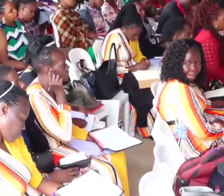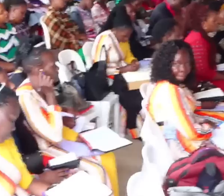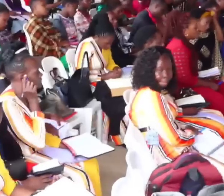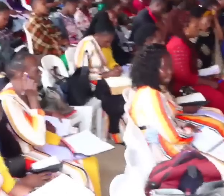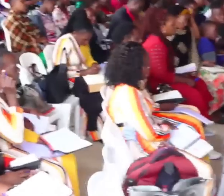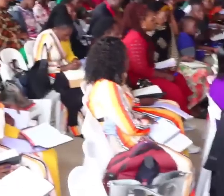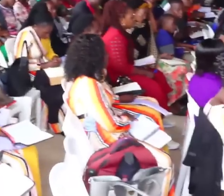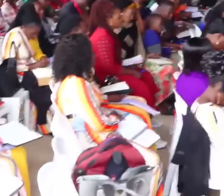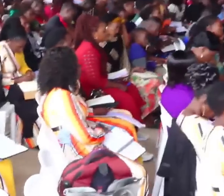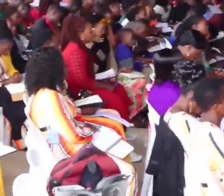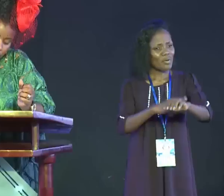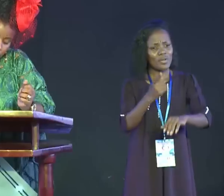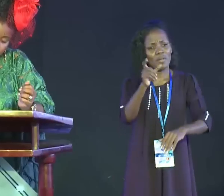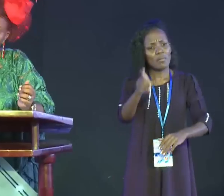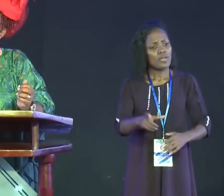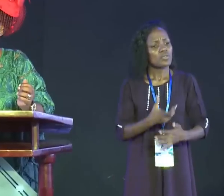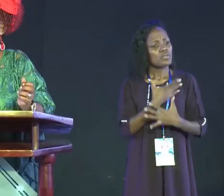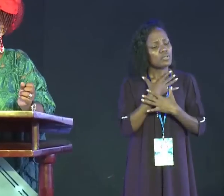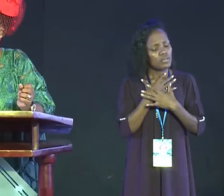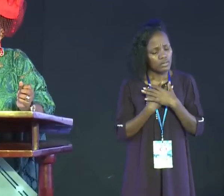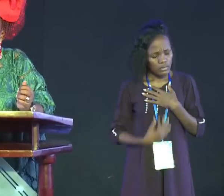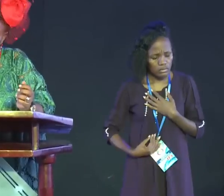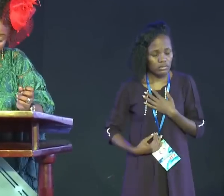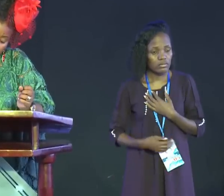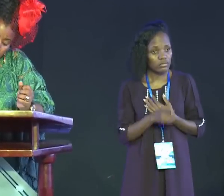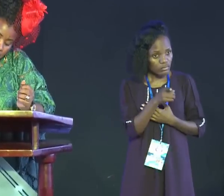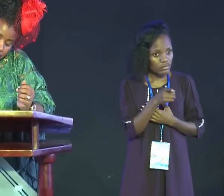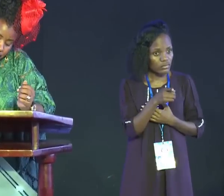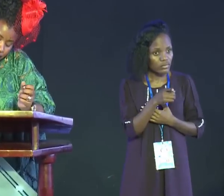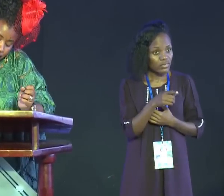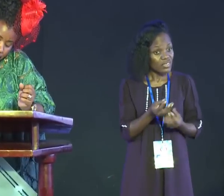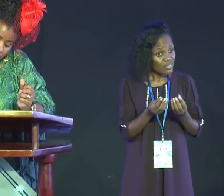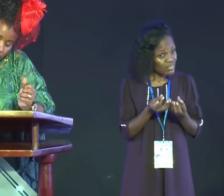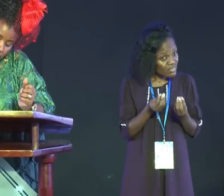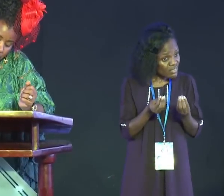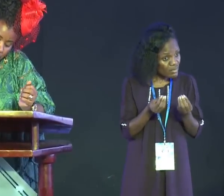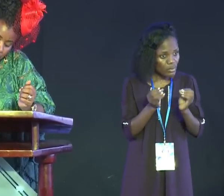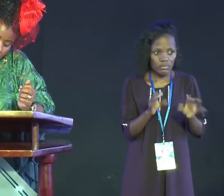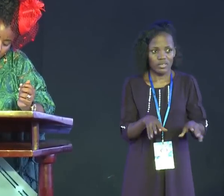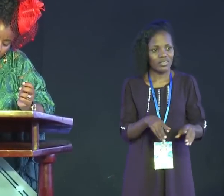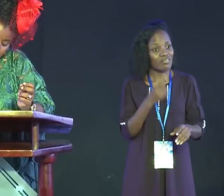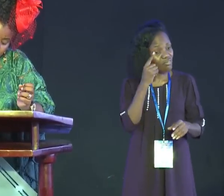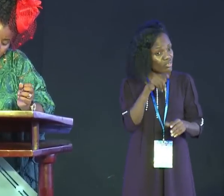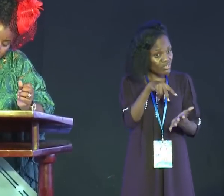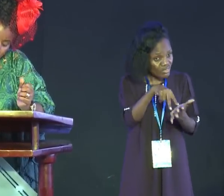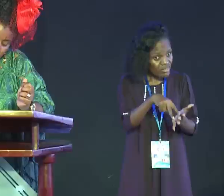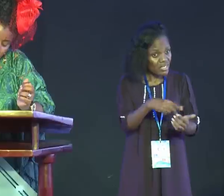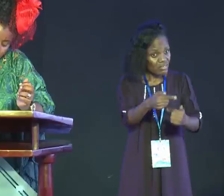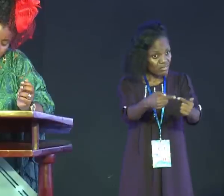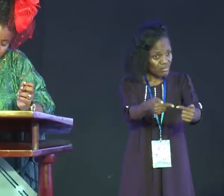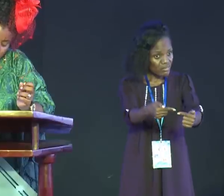Ngabakuyiye. When you let down, si kyangu. It's not easy.